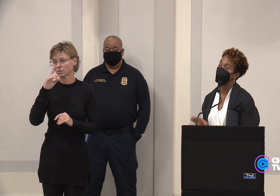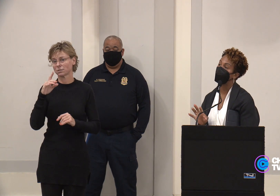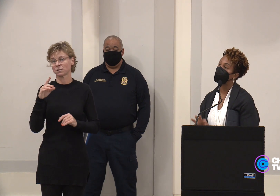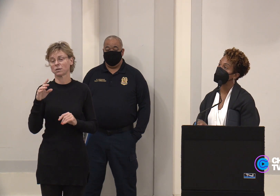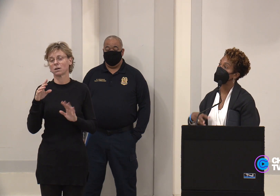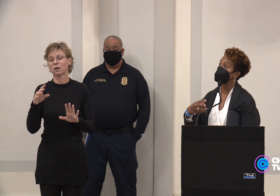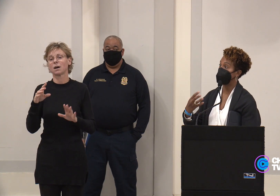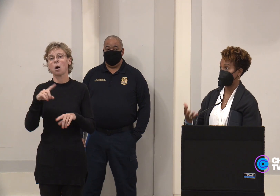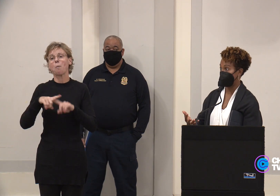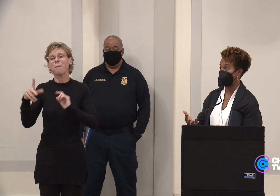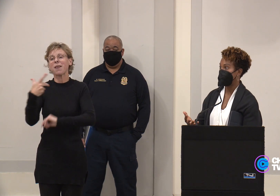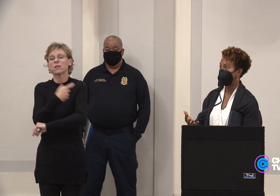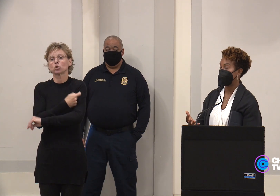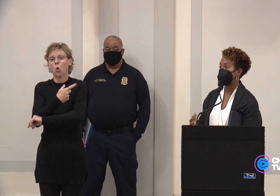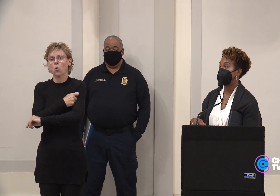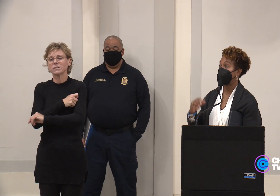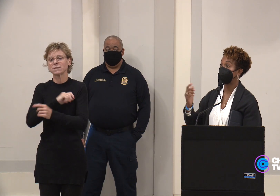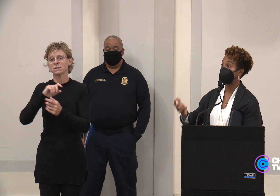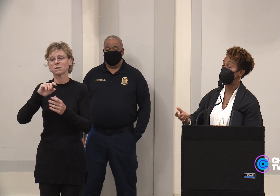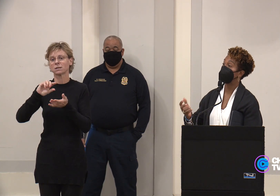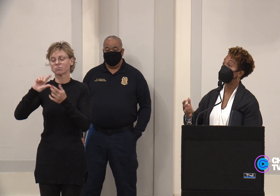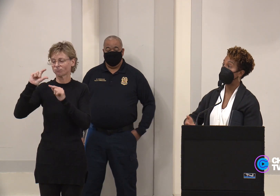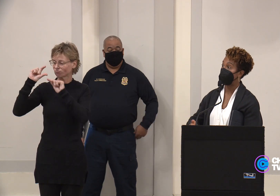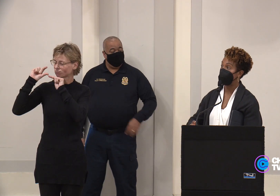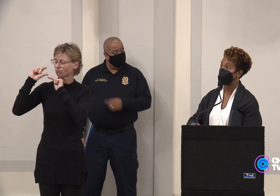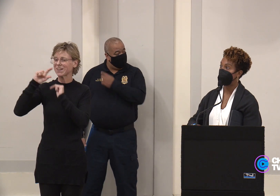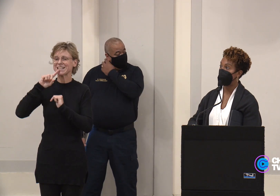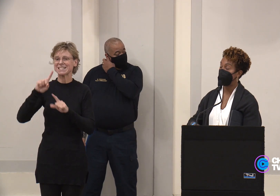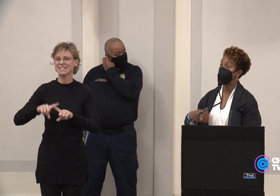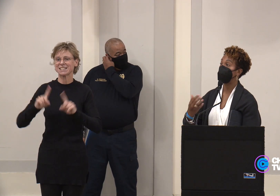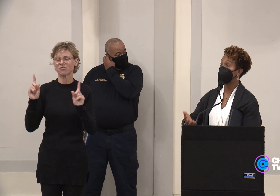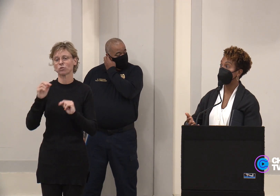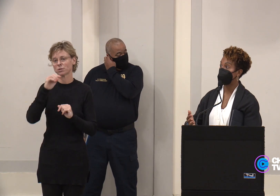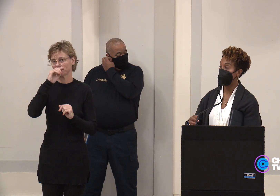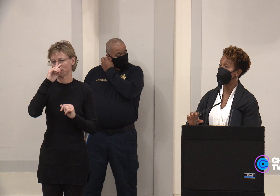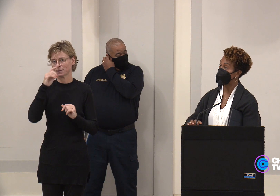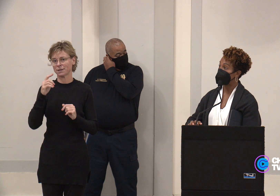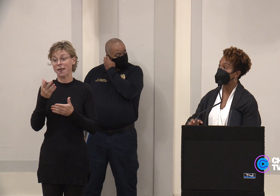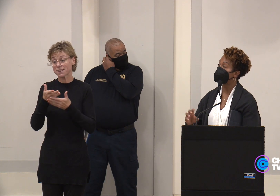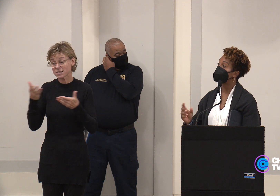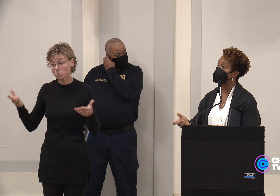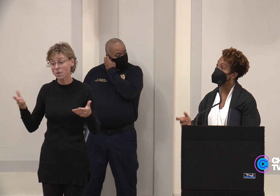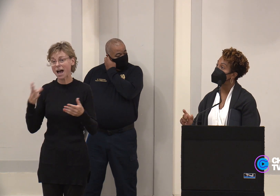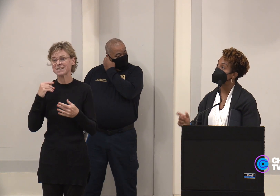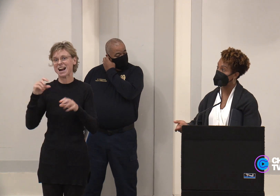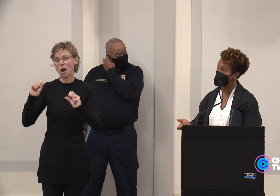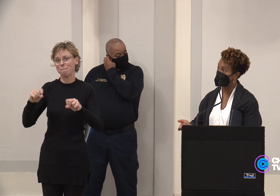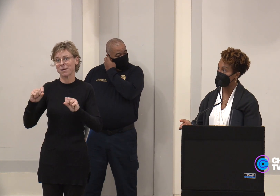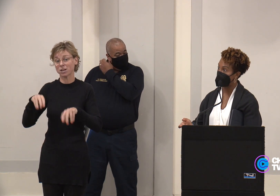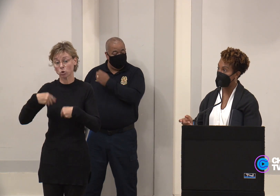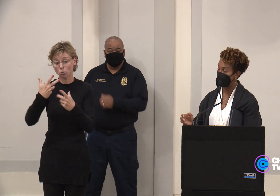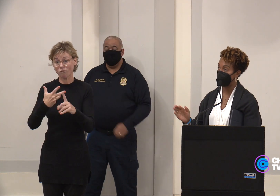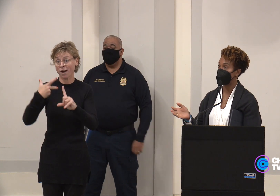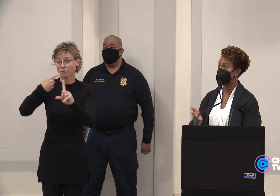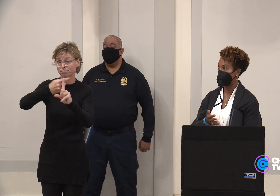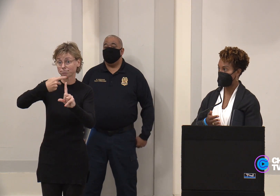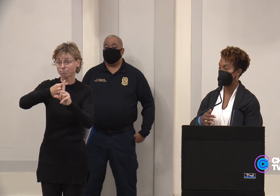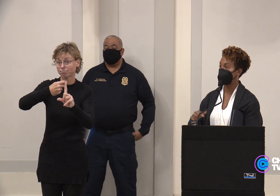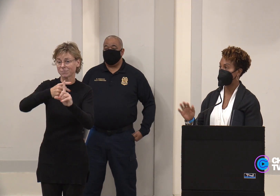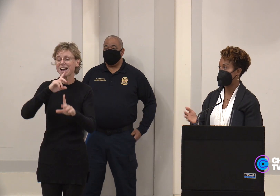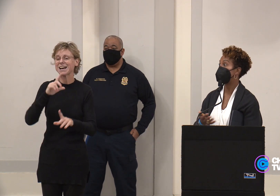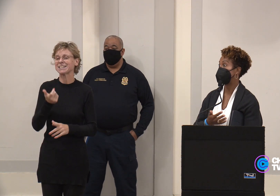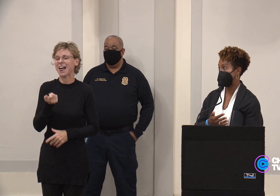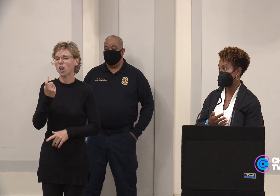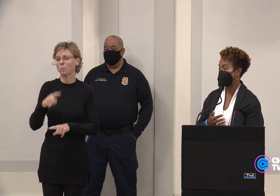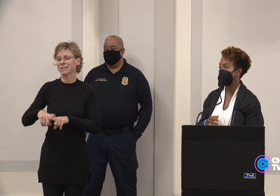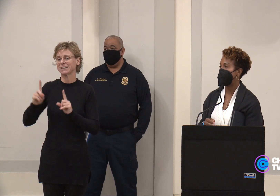points, but the dosing is different, right? And the ancillary supplies and the ability to administer it is slightly different from the doses that we're giving